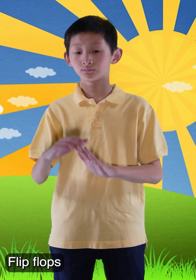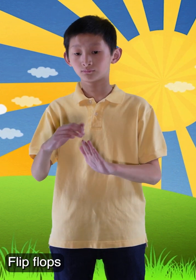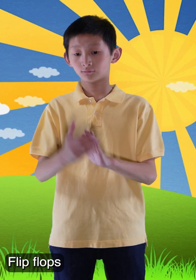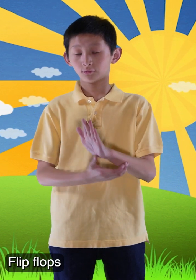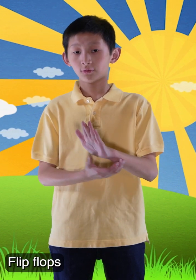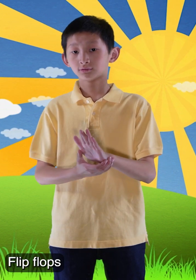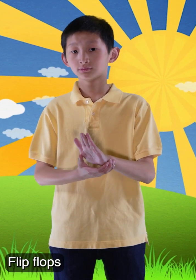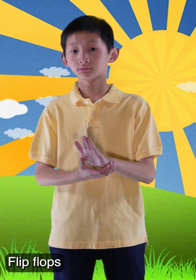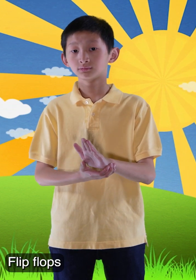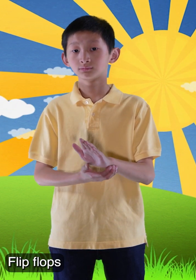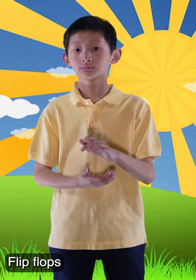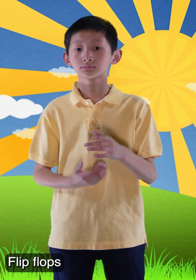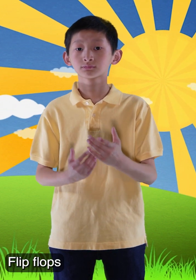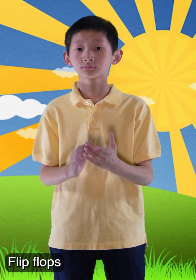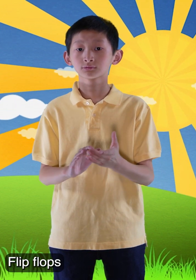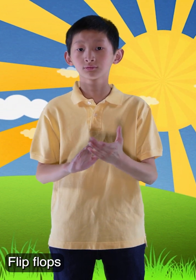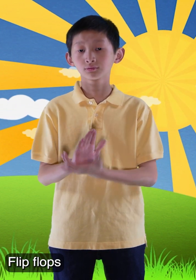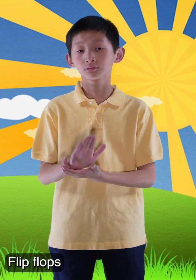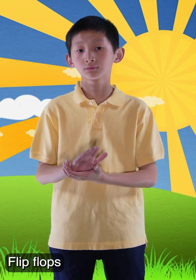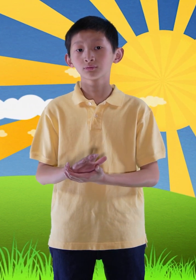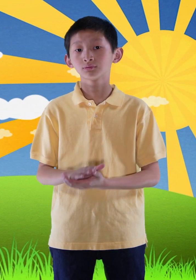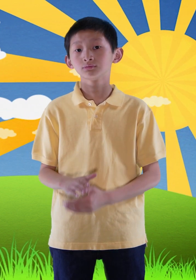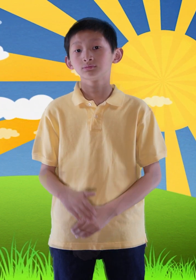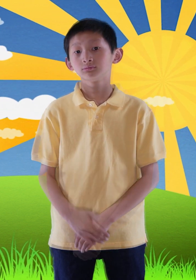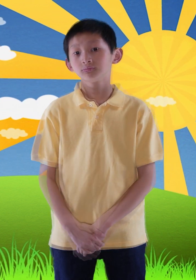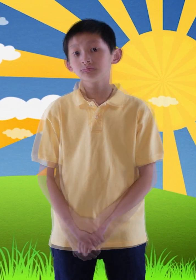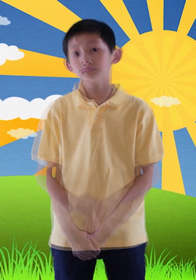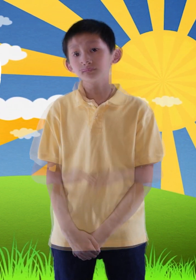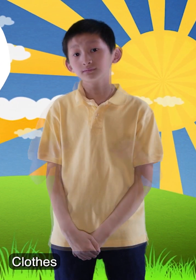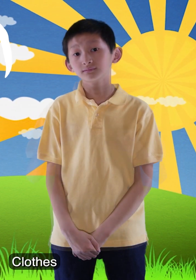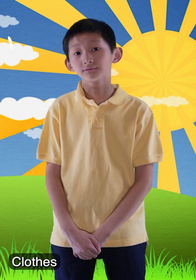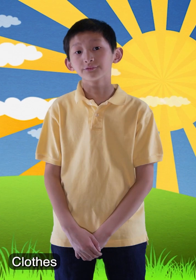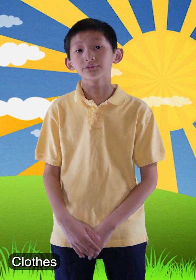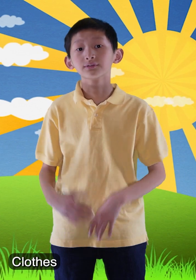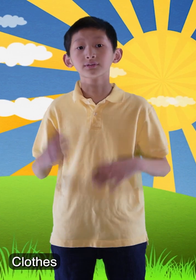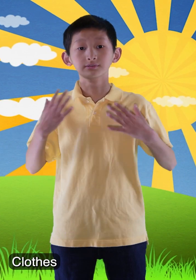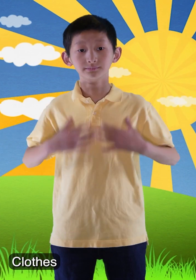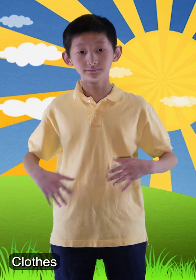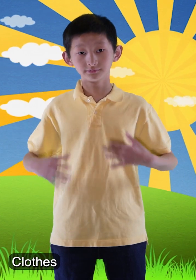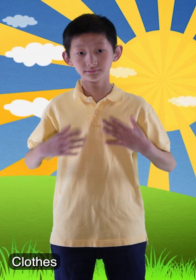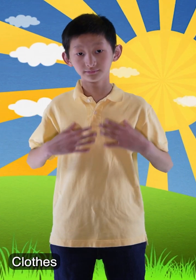Flip-flops. Clothes.